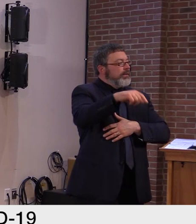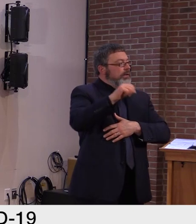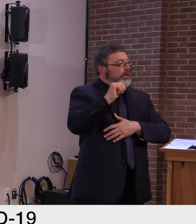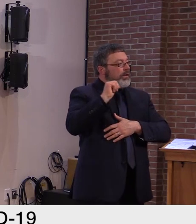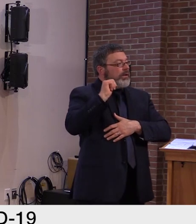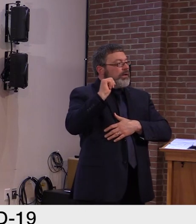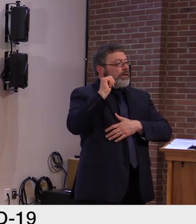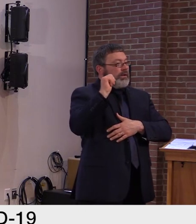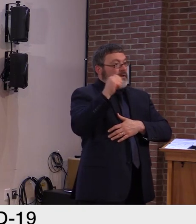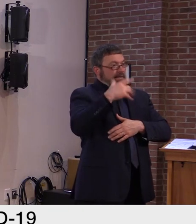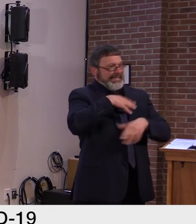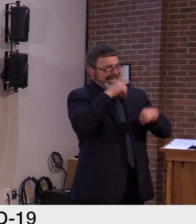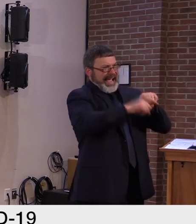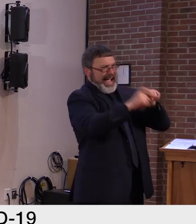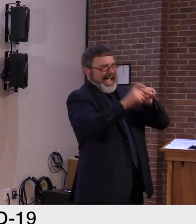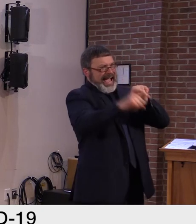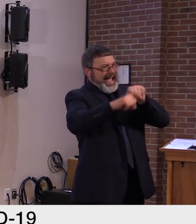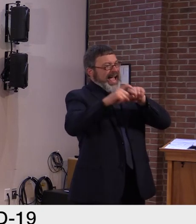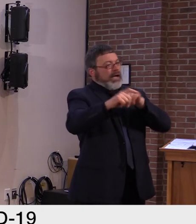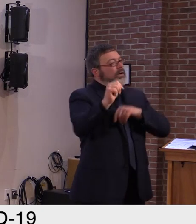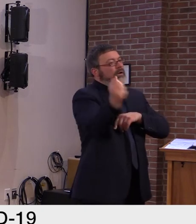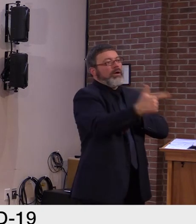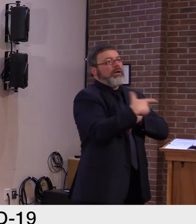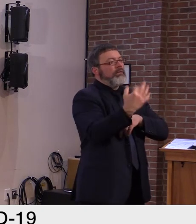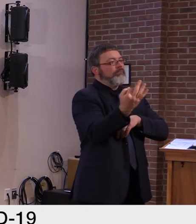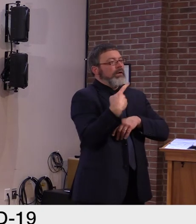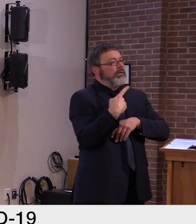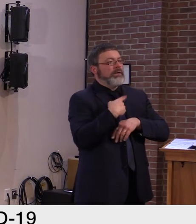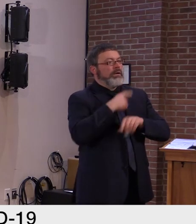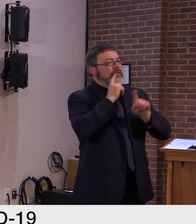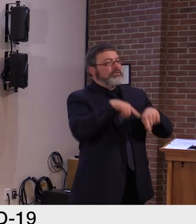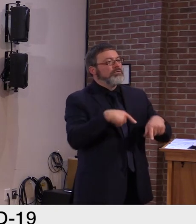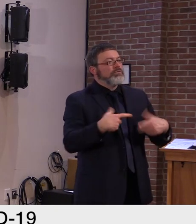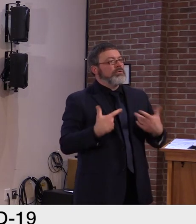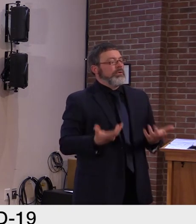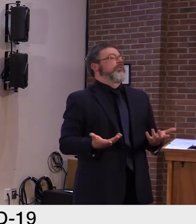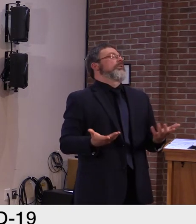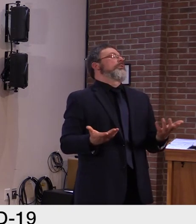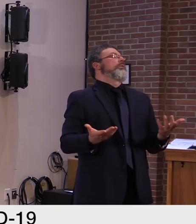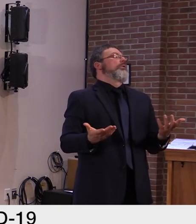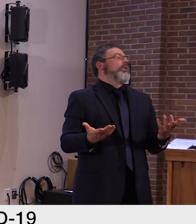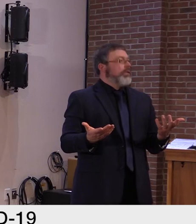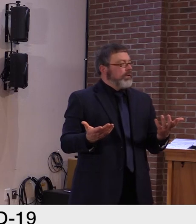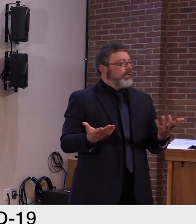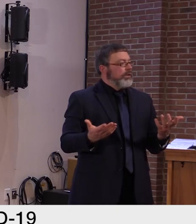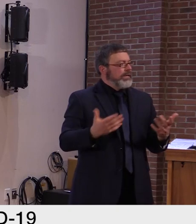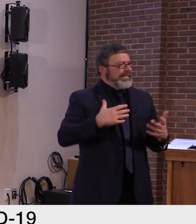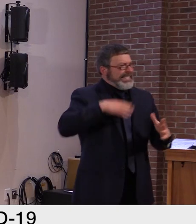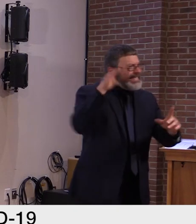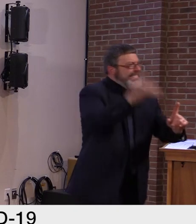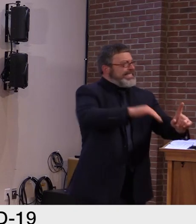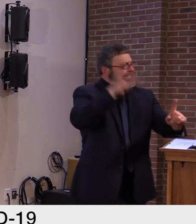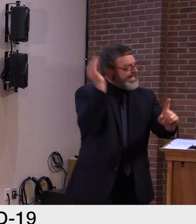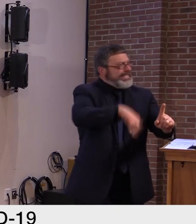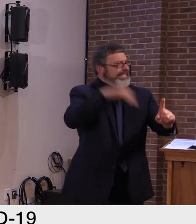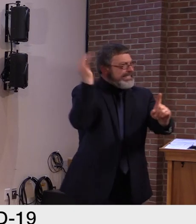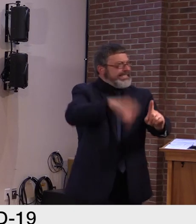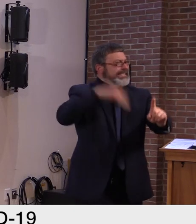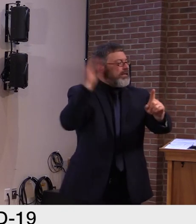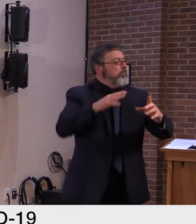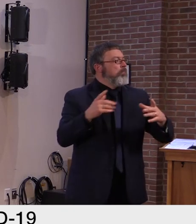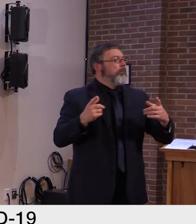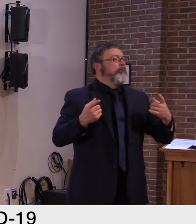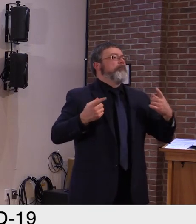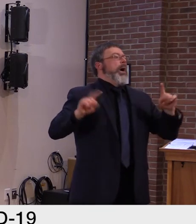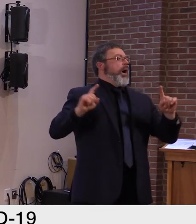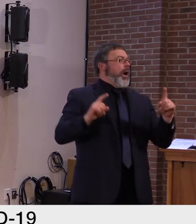and in some cases not providing info that was fully truthful, to be honest. So I think, you know, the